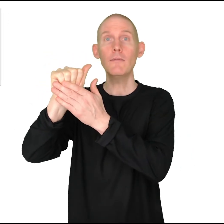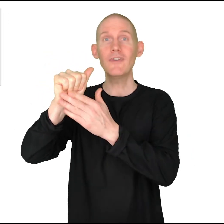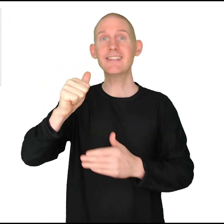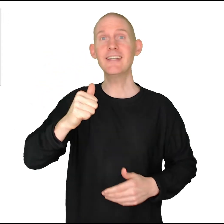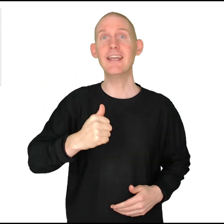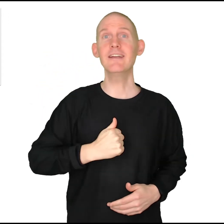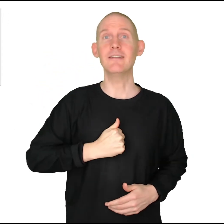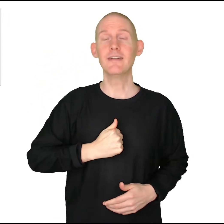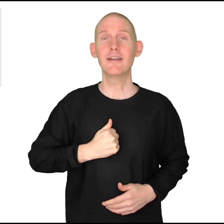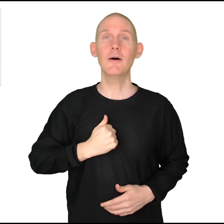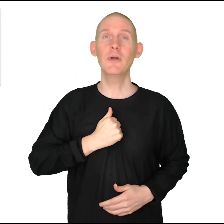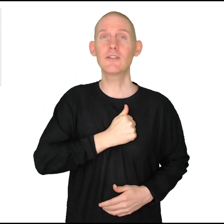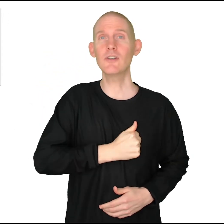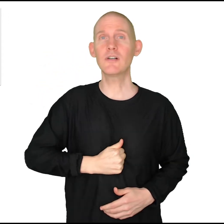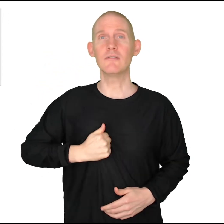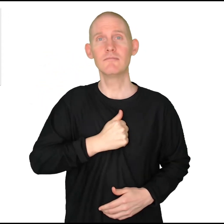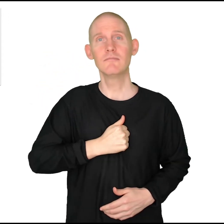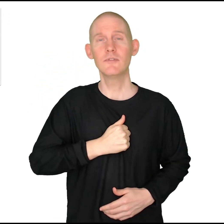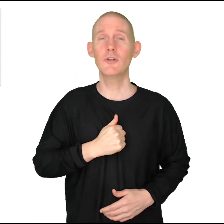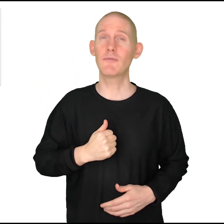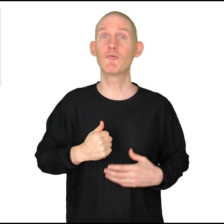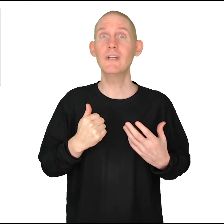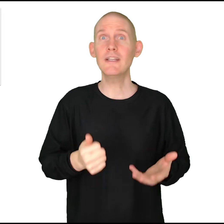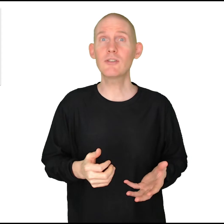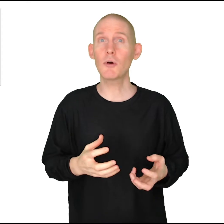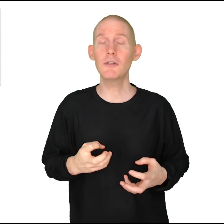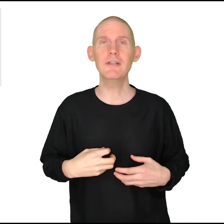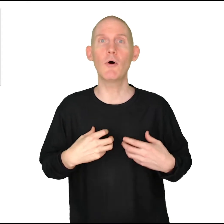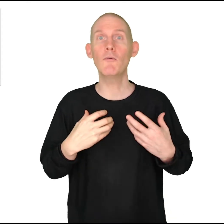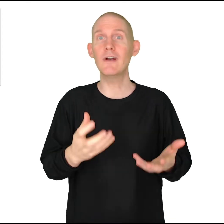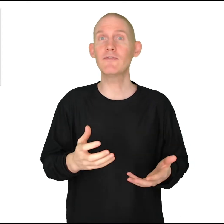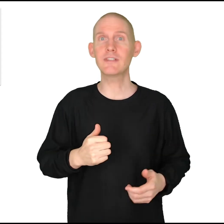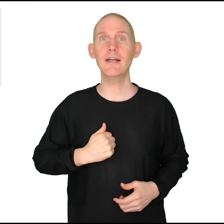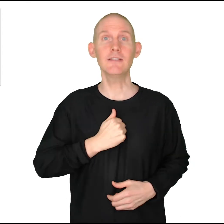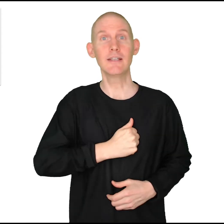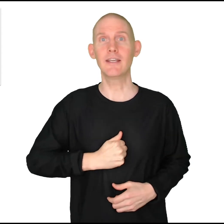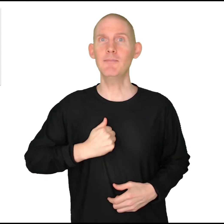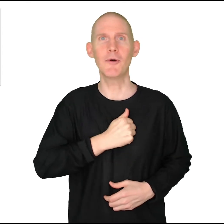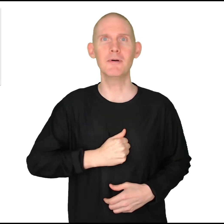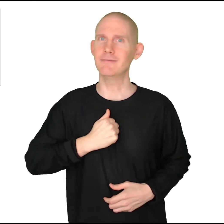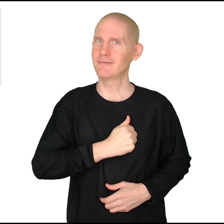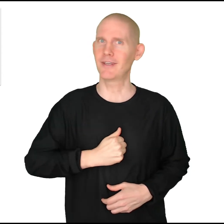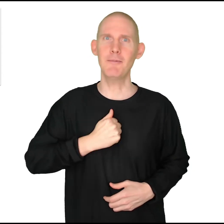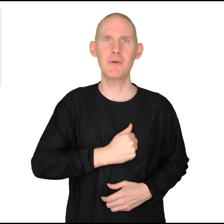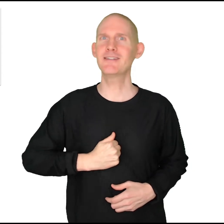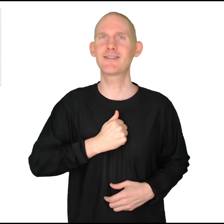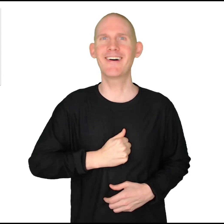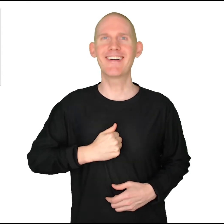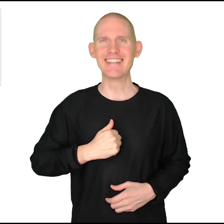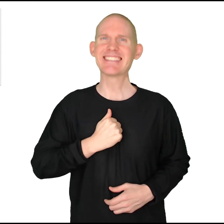facing in. Now make a circle. If you're really sorry, you need to overemphasize, keep going. Keep being sorry.